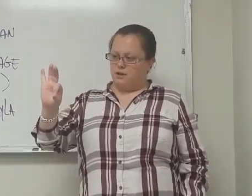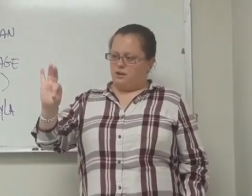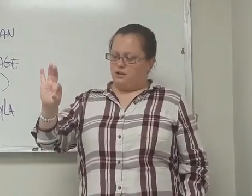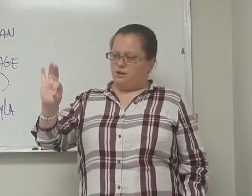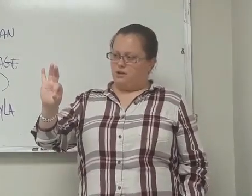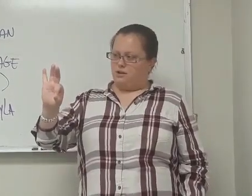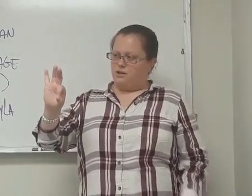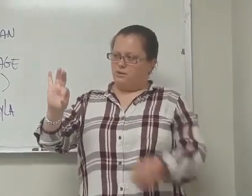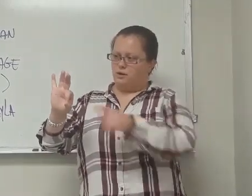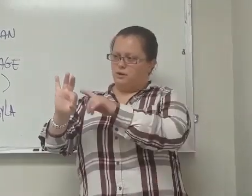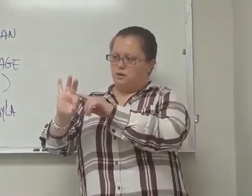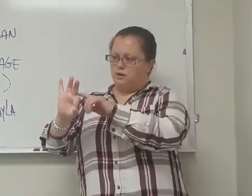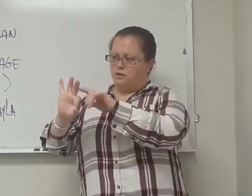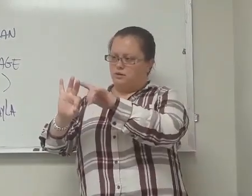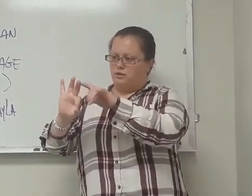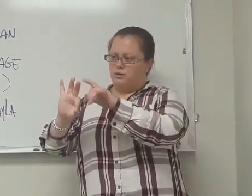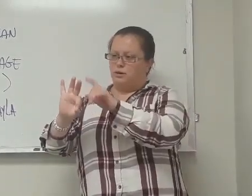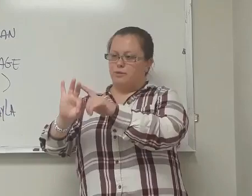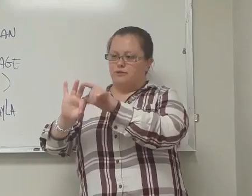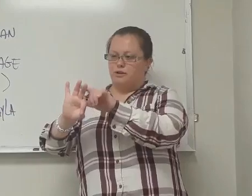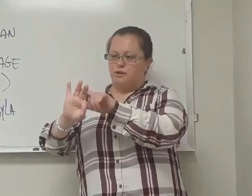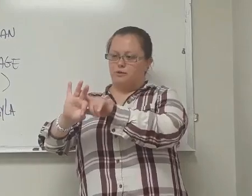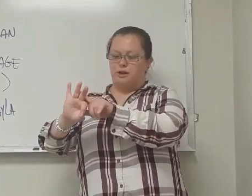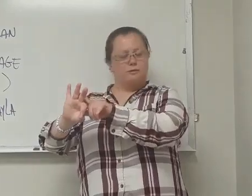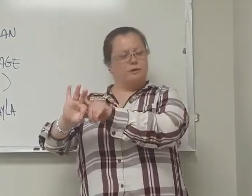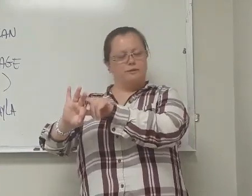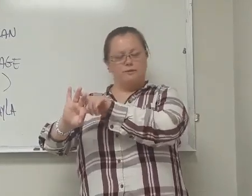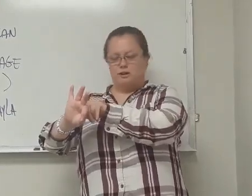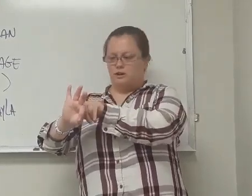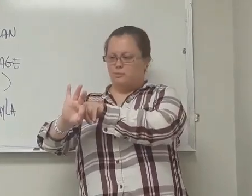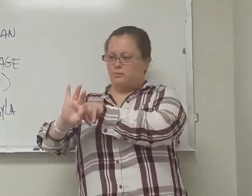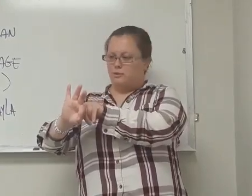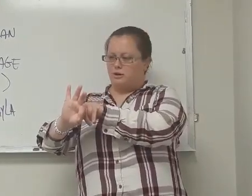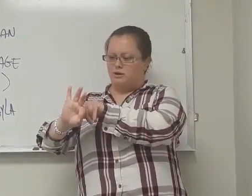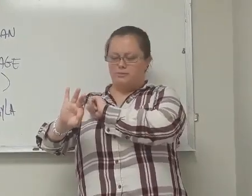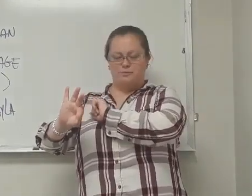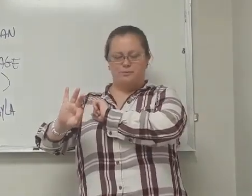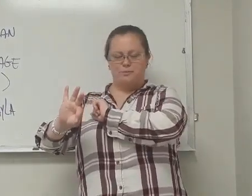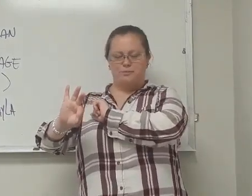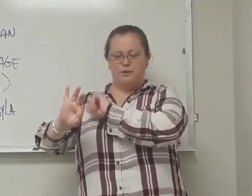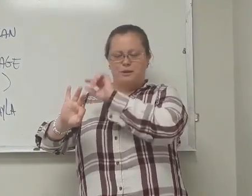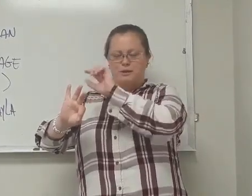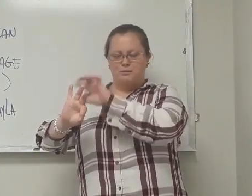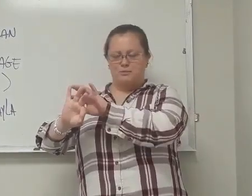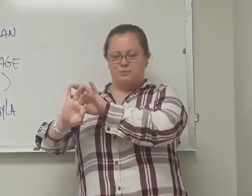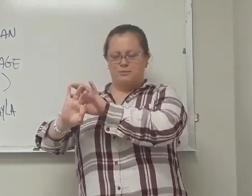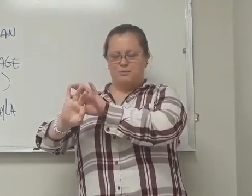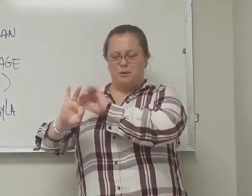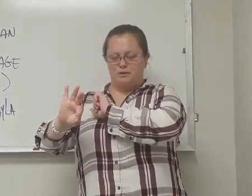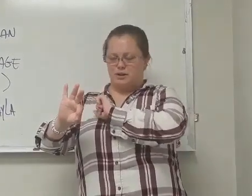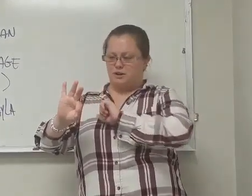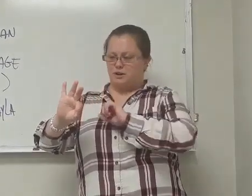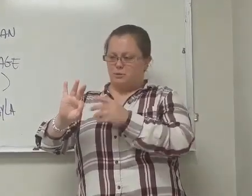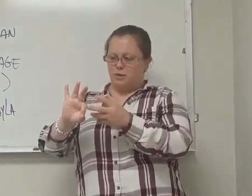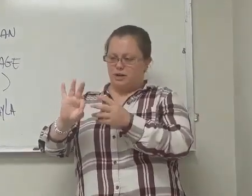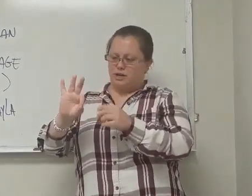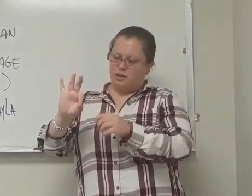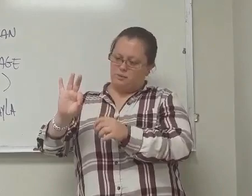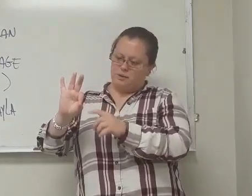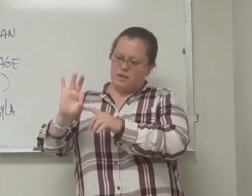It is where all your middle finger, ring finger, and your baby finger are pointed up,